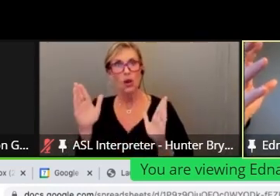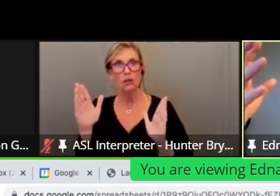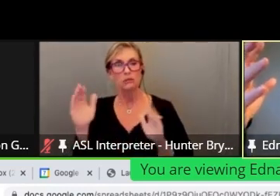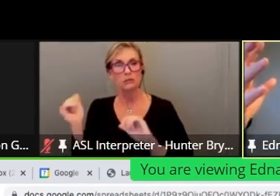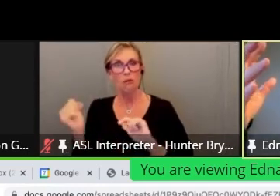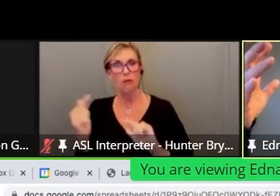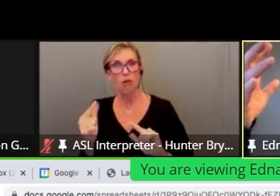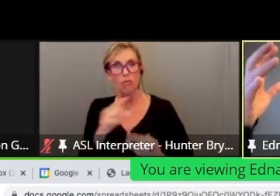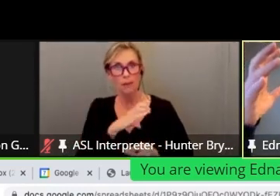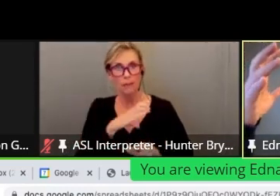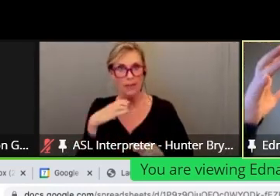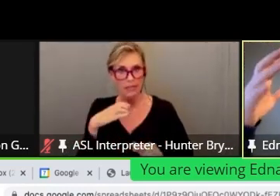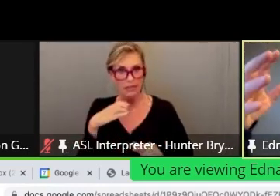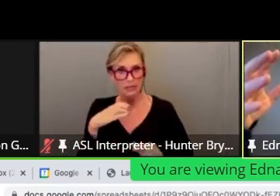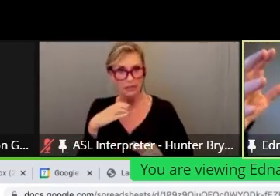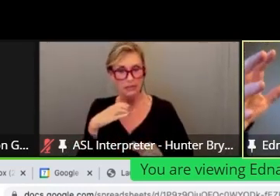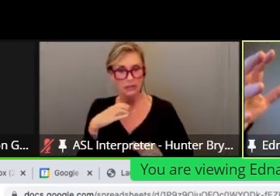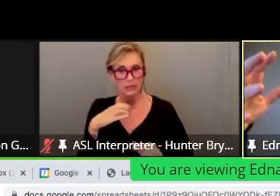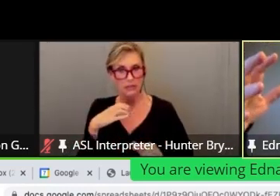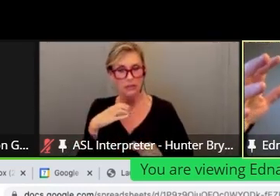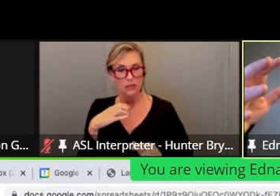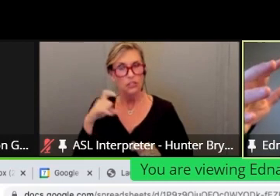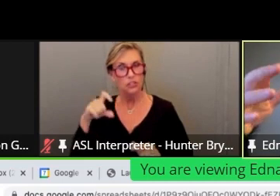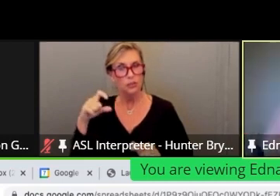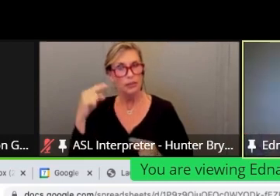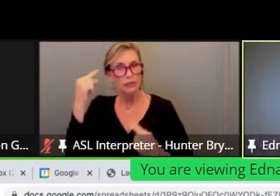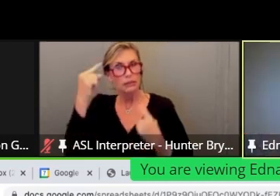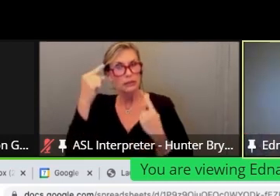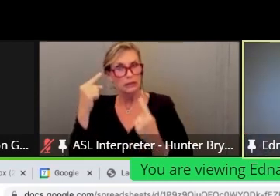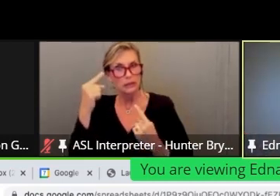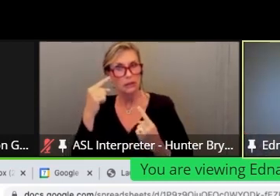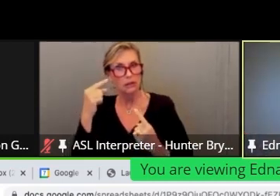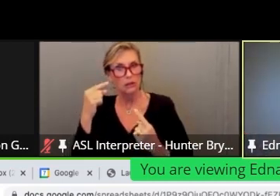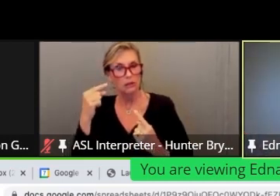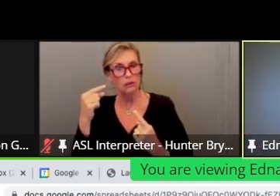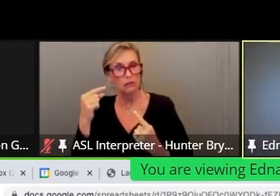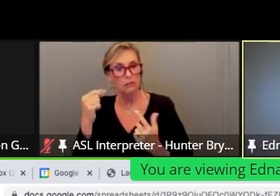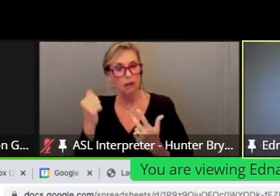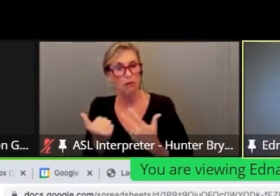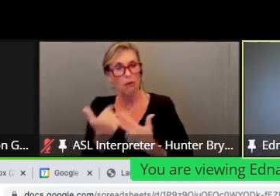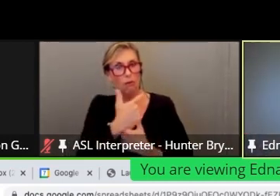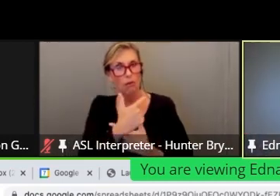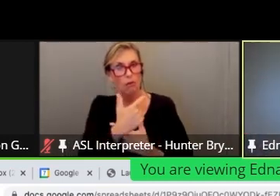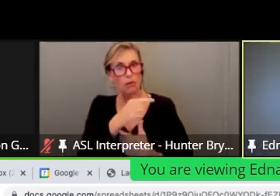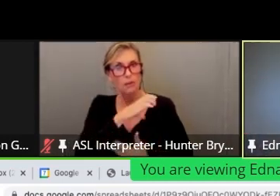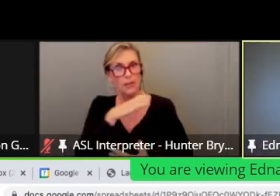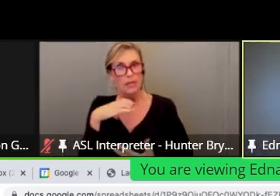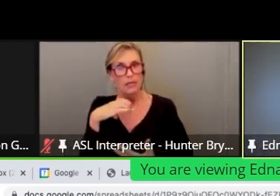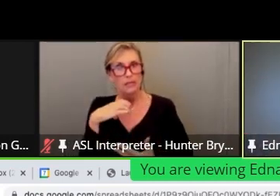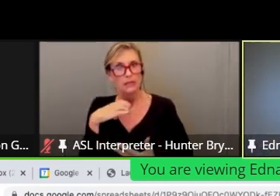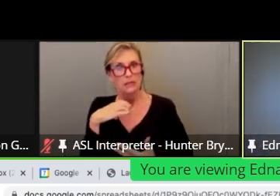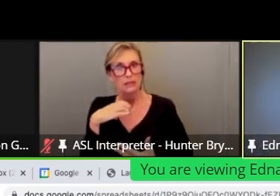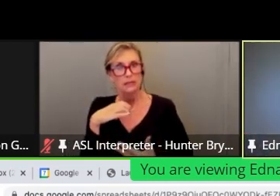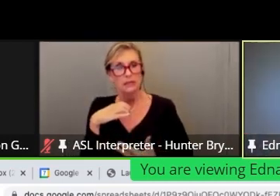committees. I'm not sure when let me make it smaller.